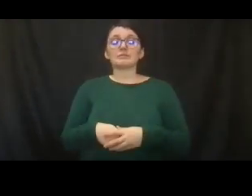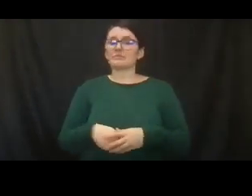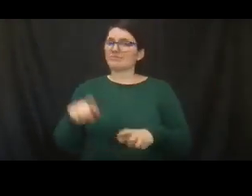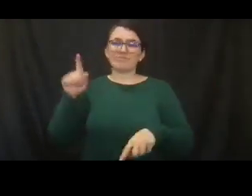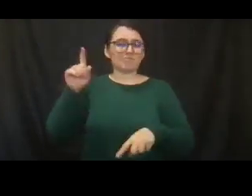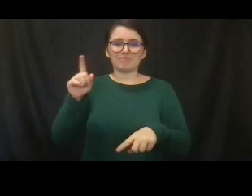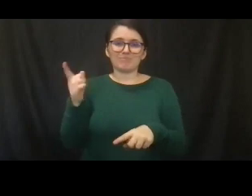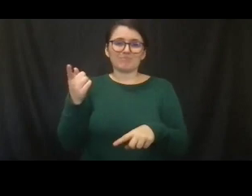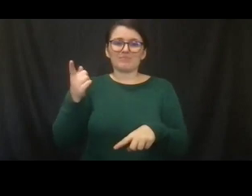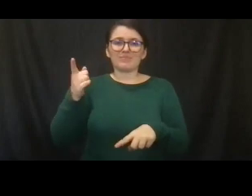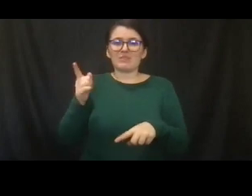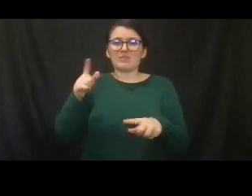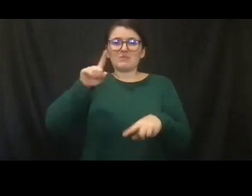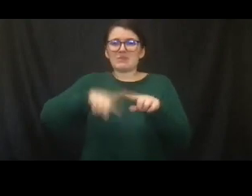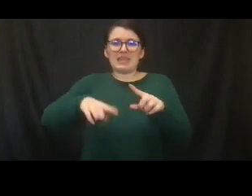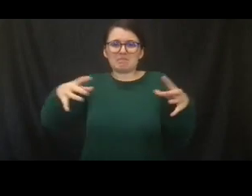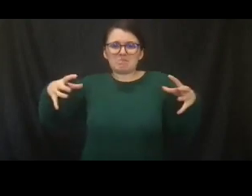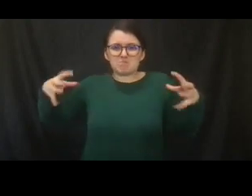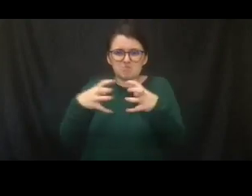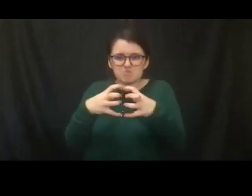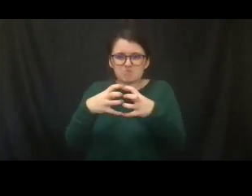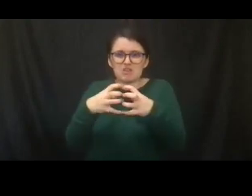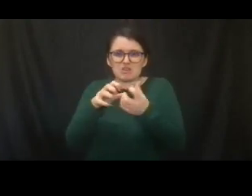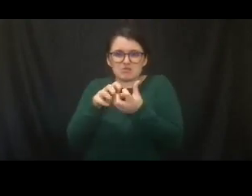be crunched up very well, right? So